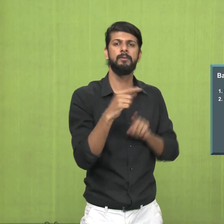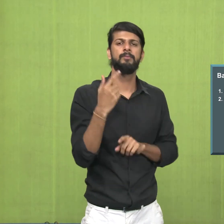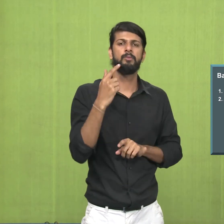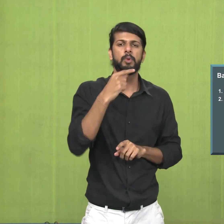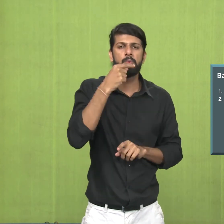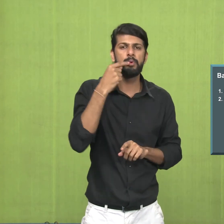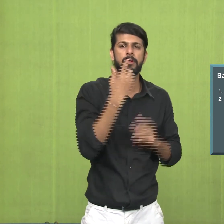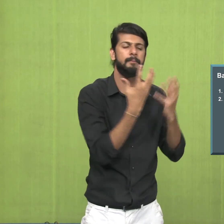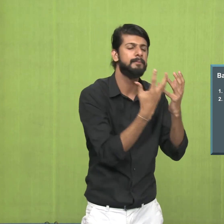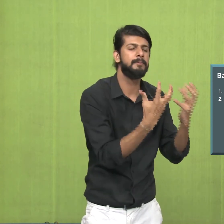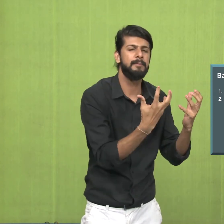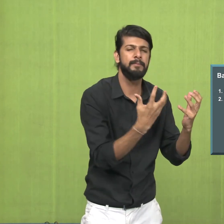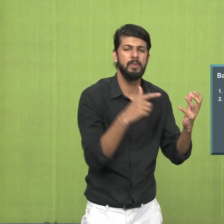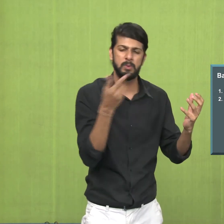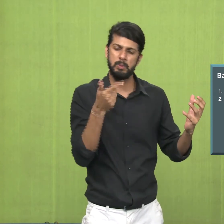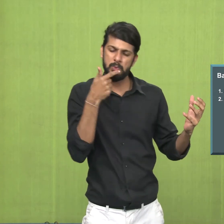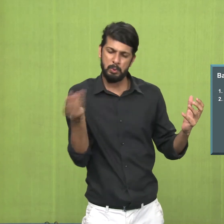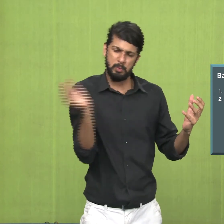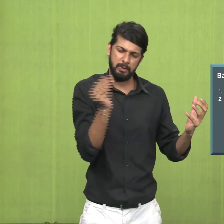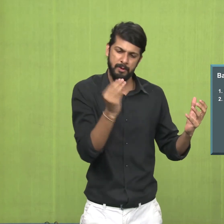when you put more color? So, first it is